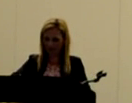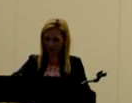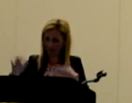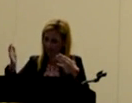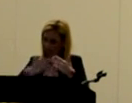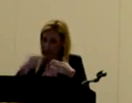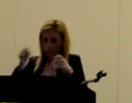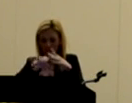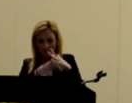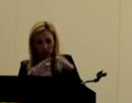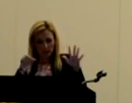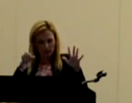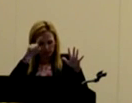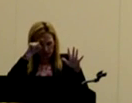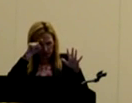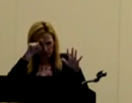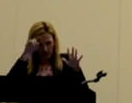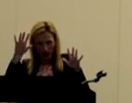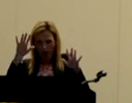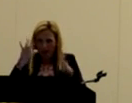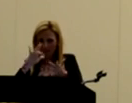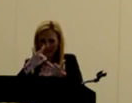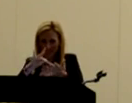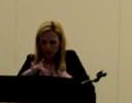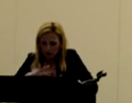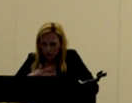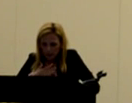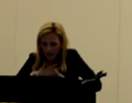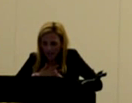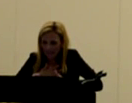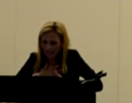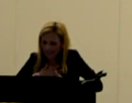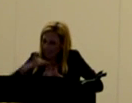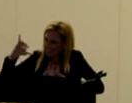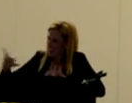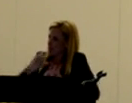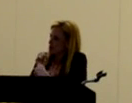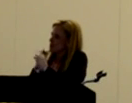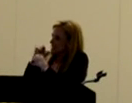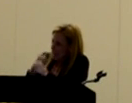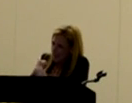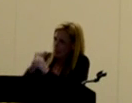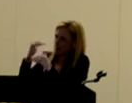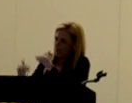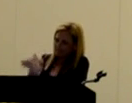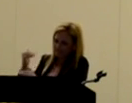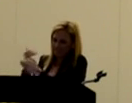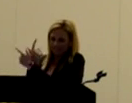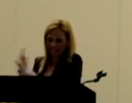heart for the first time. And though she was initially puzzled, the mere touching of it created the process